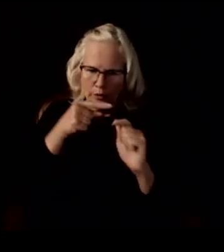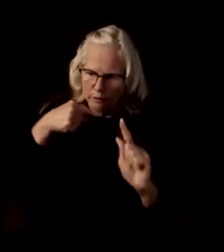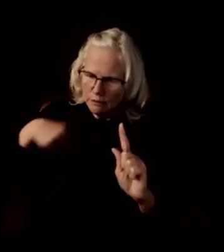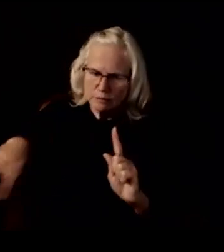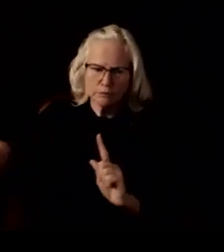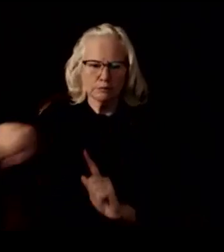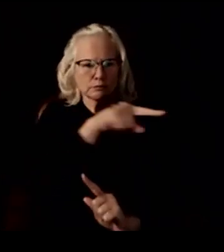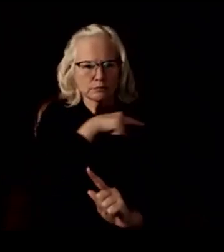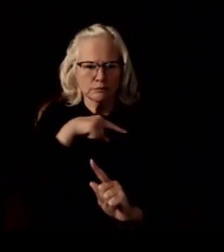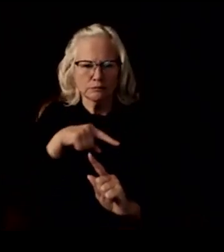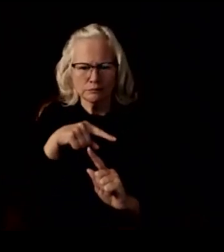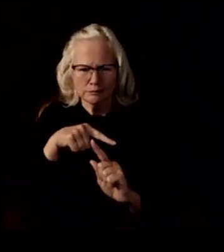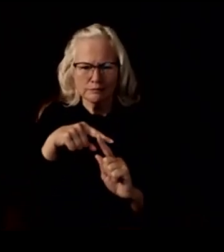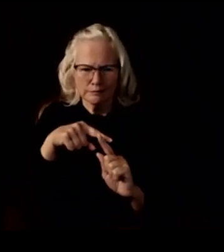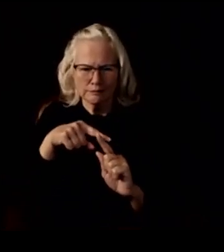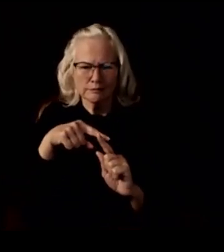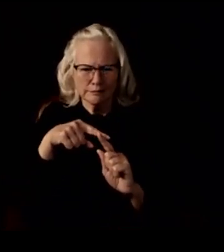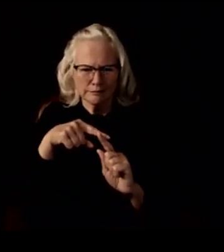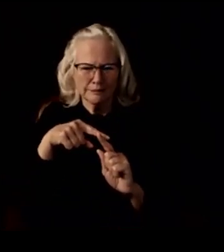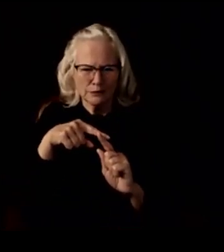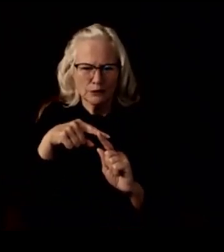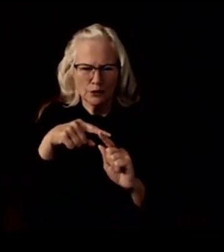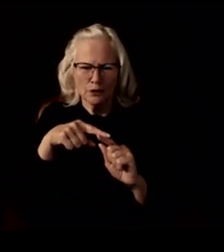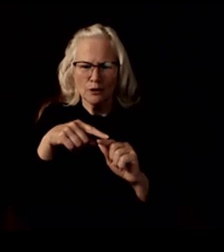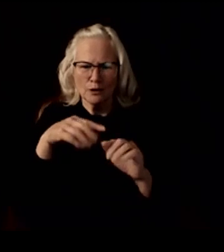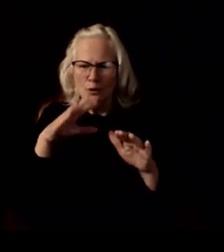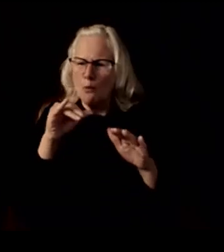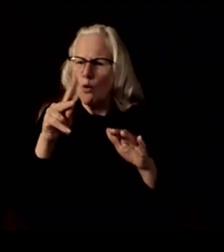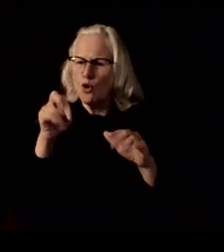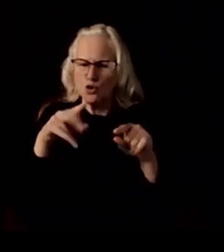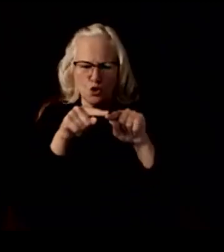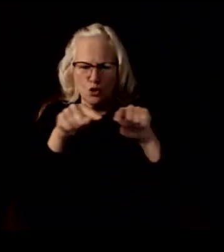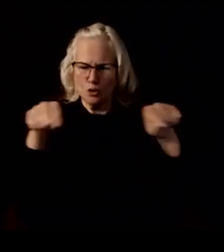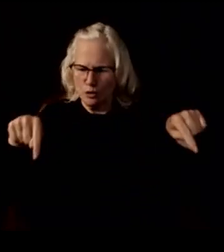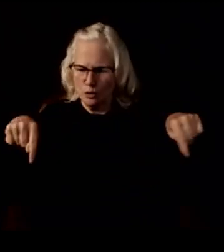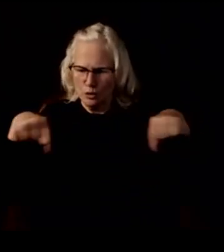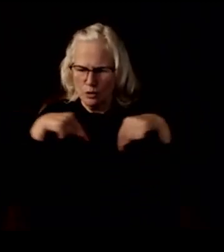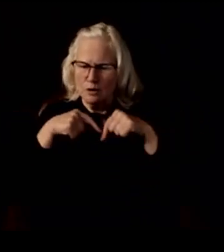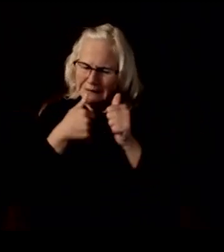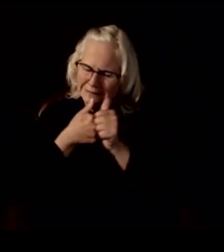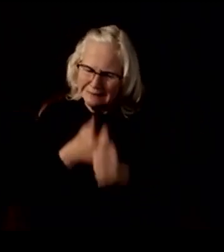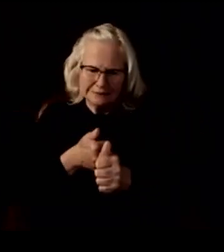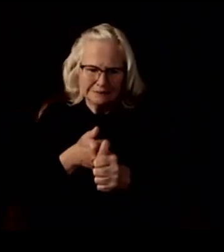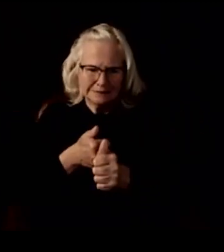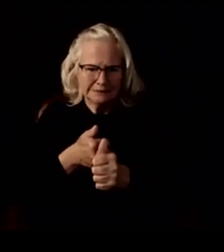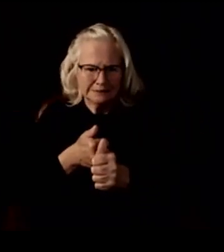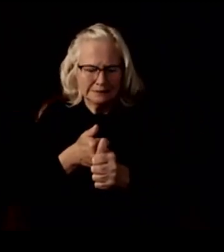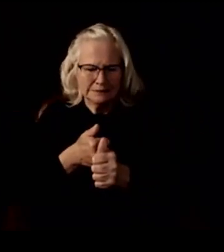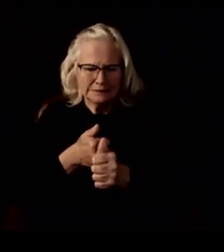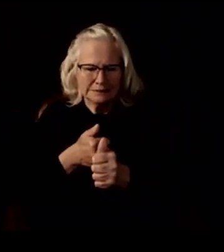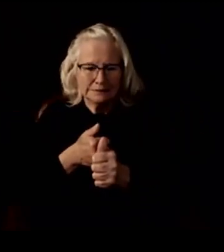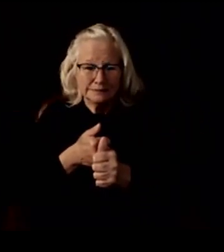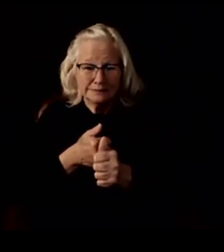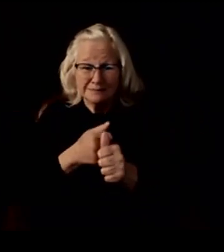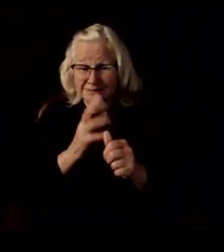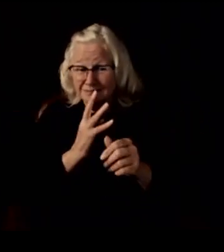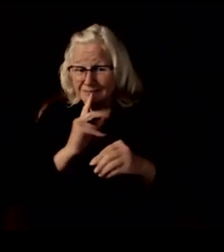the border. And when we talked about, vaccine availability and supply, the CDC acknowledged